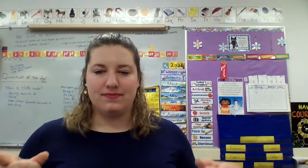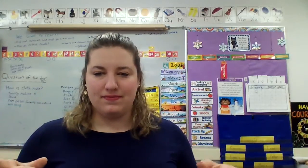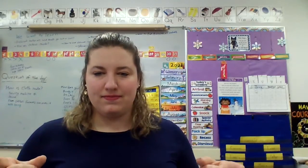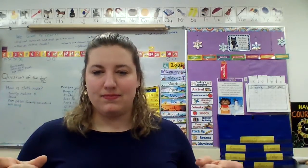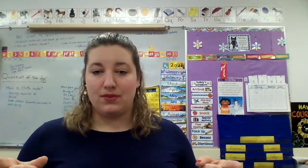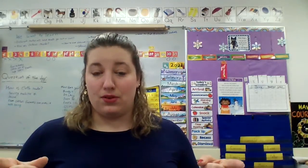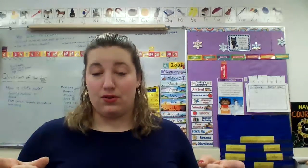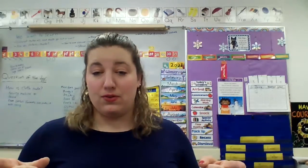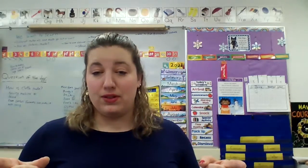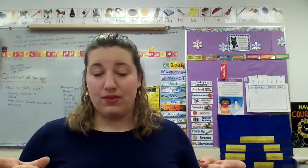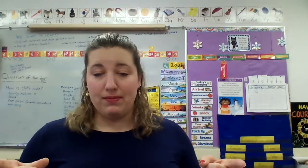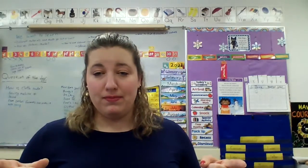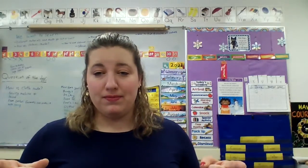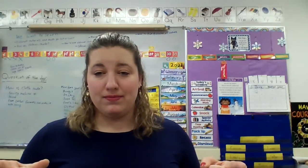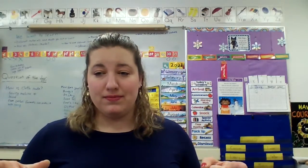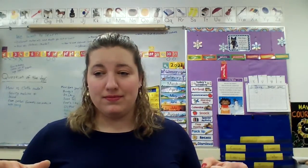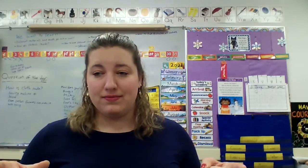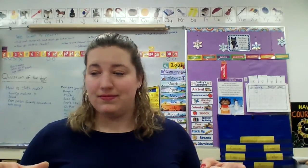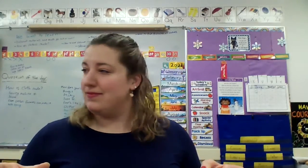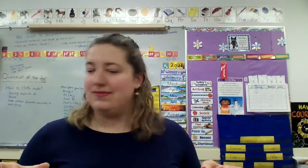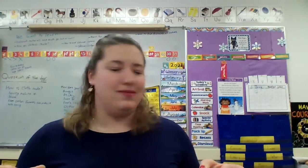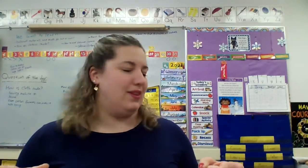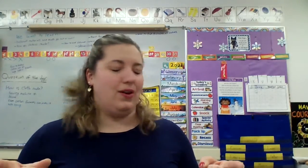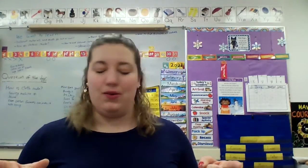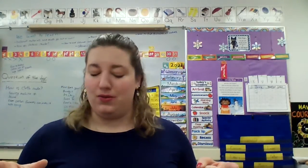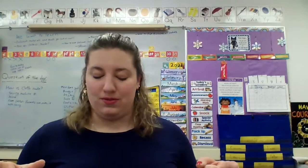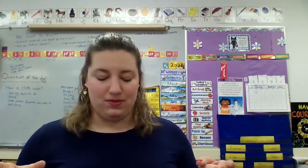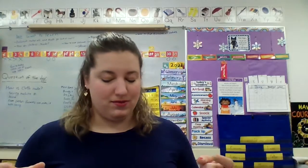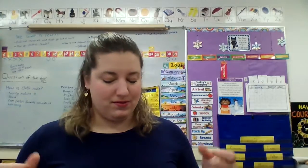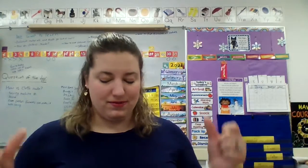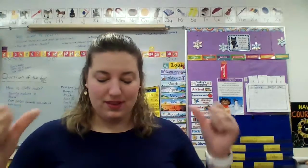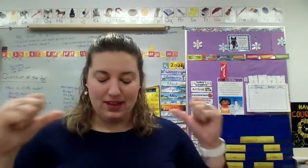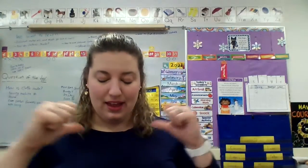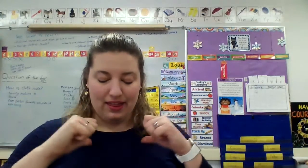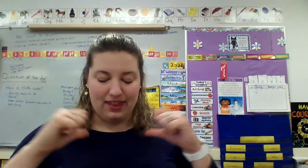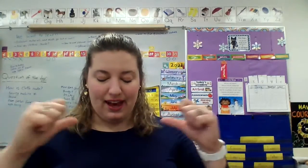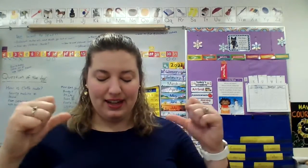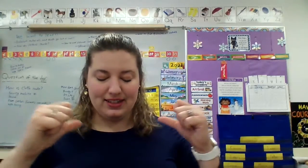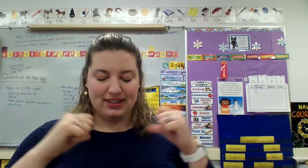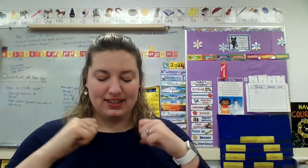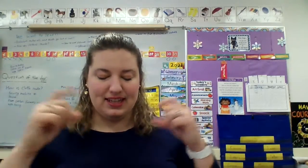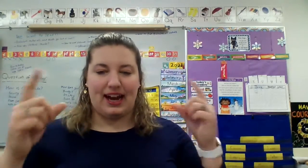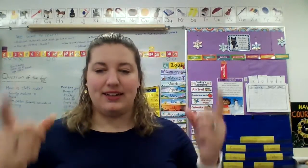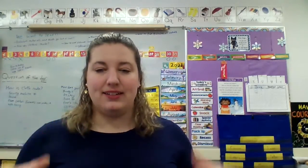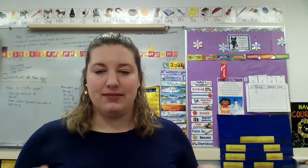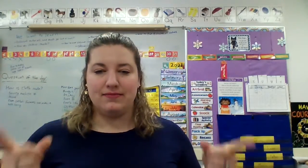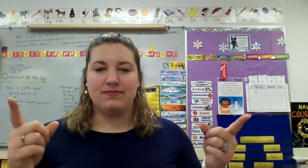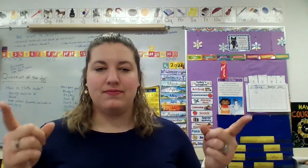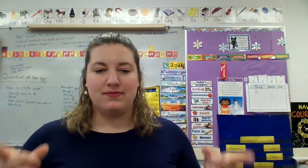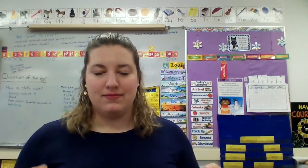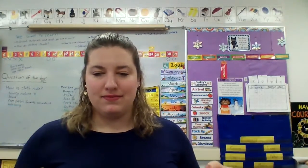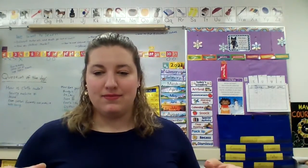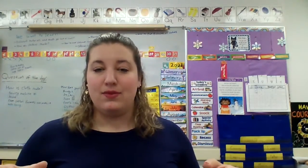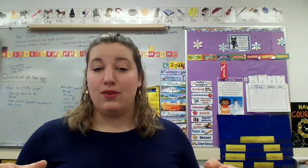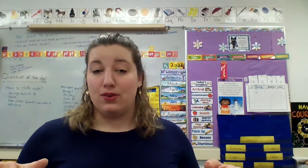Do those words rhyme? No. That, set. Do those